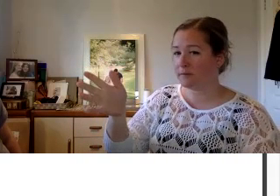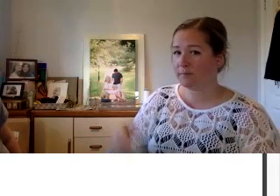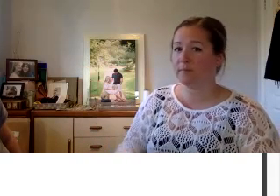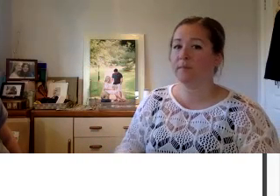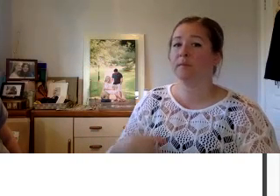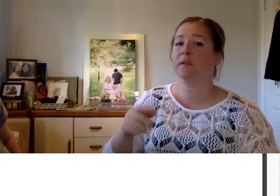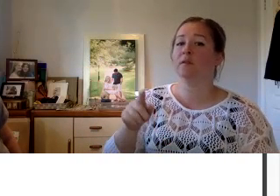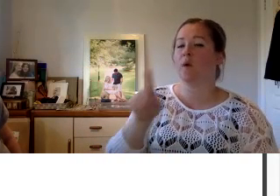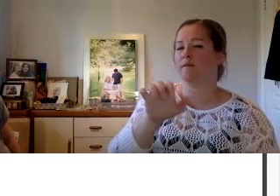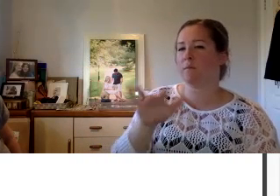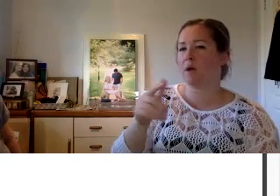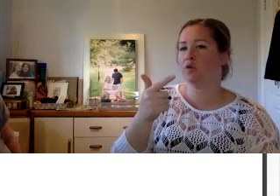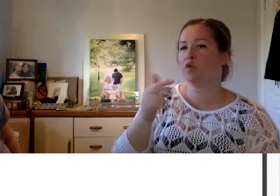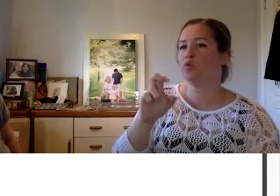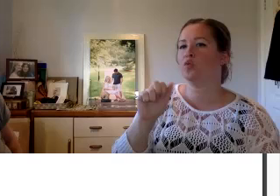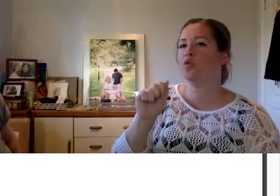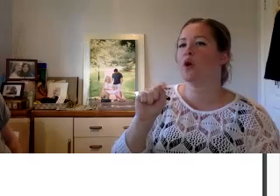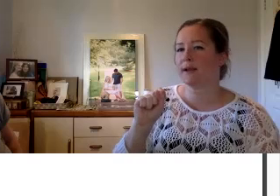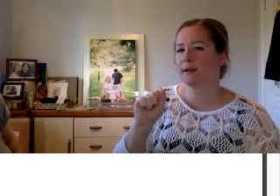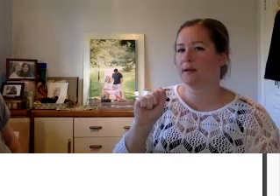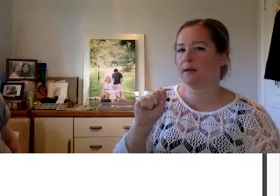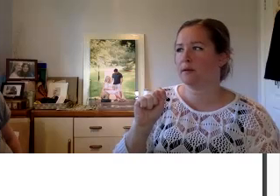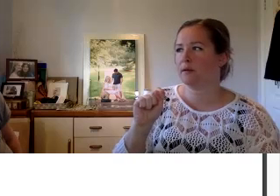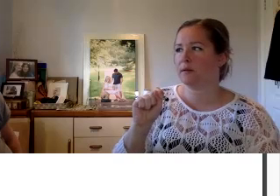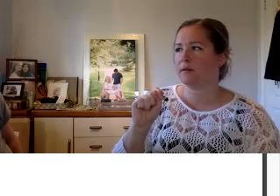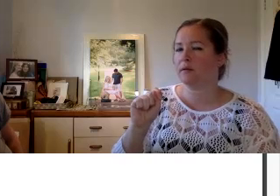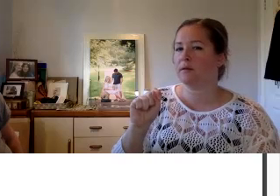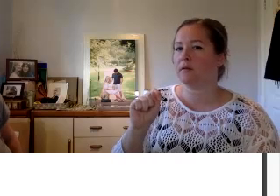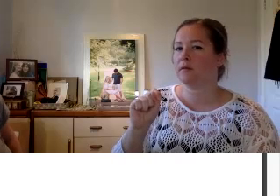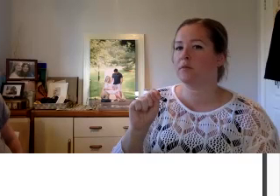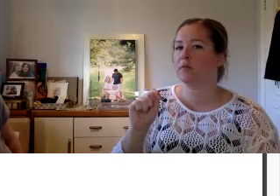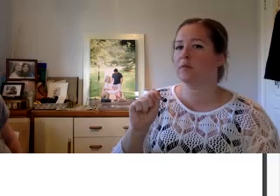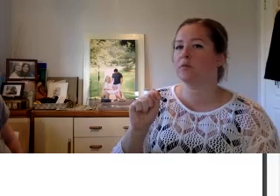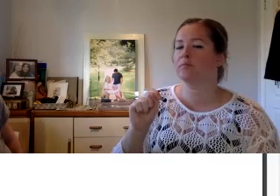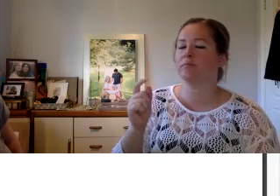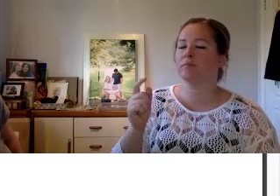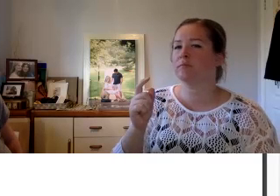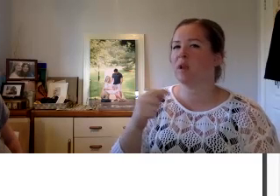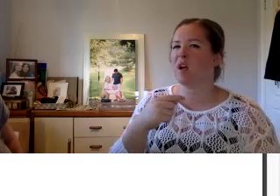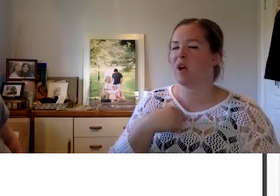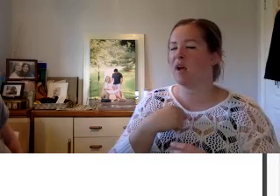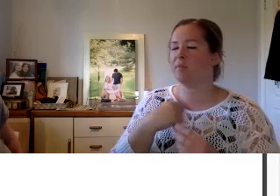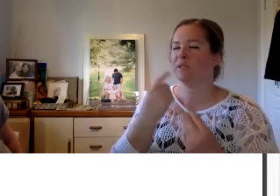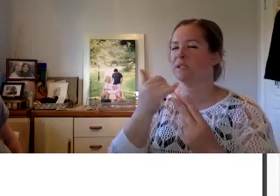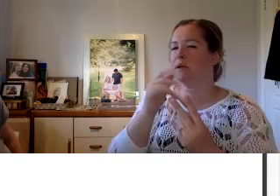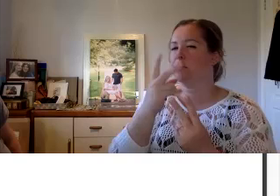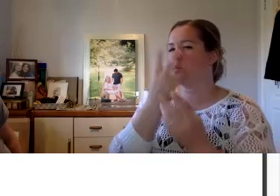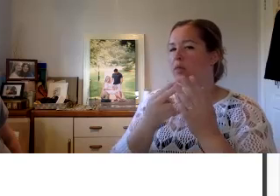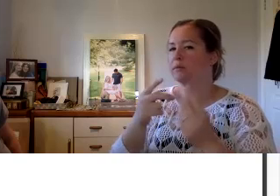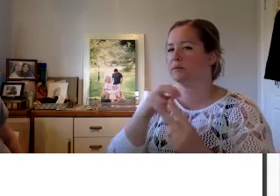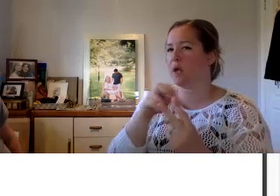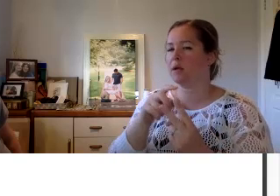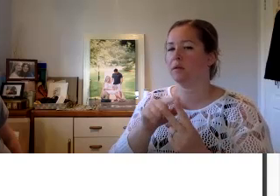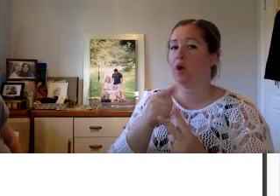grandfather. You could spell grand like G-R-A-N-D, but usually when you